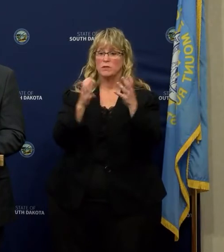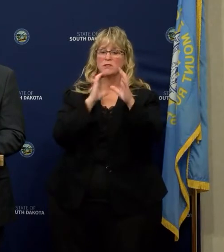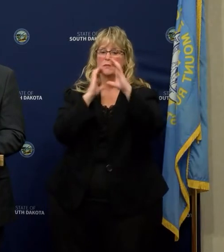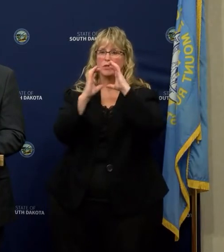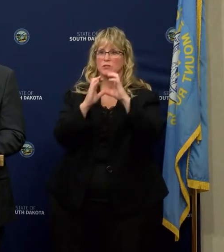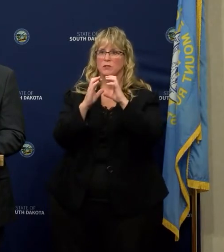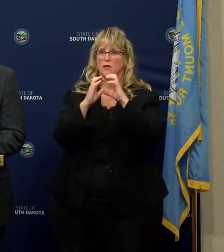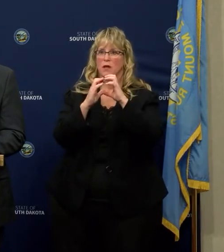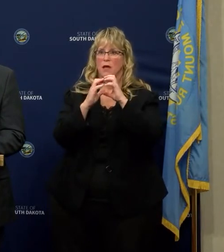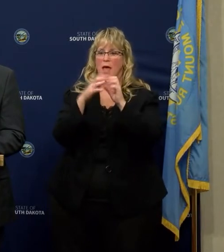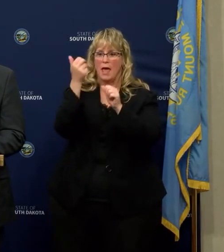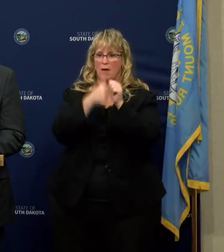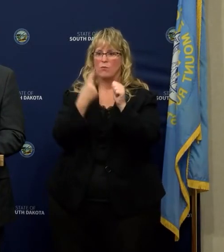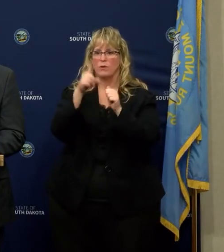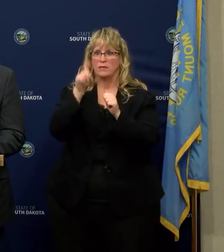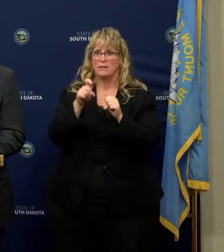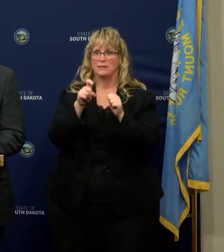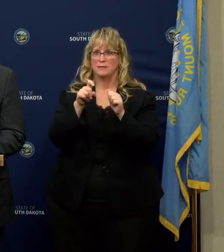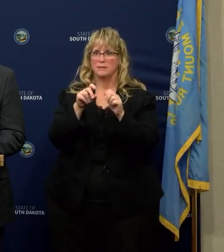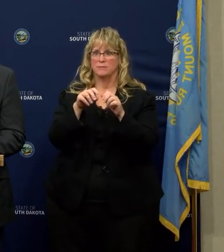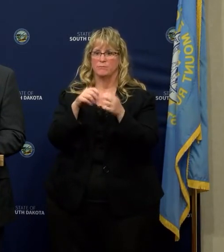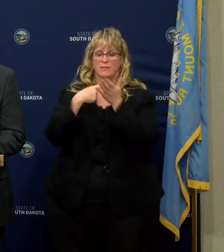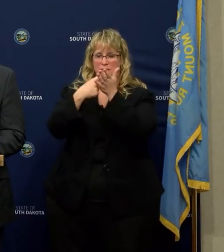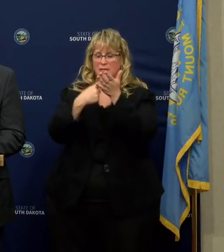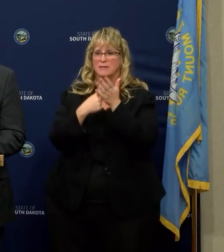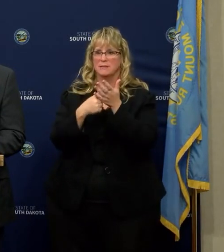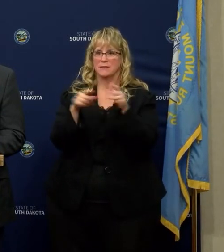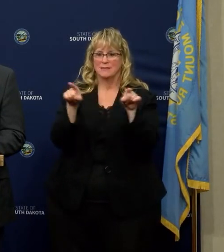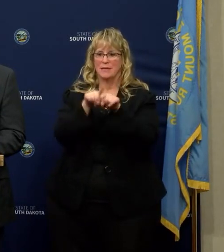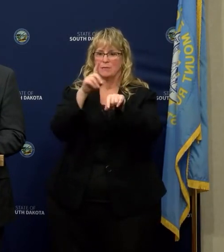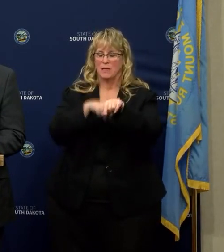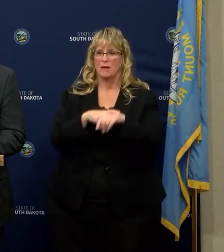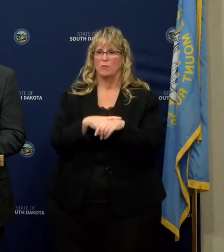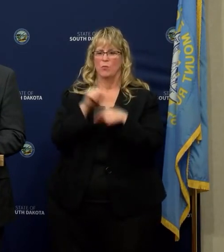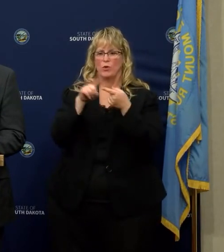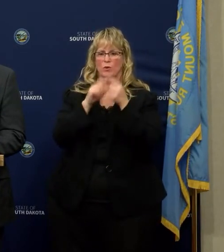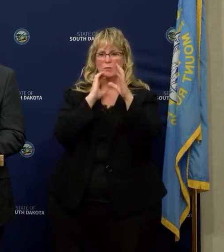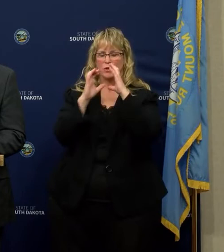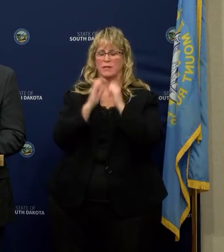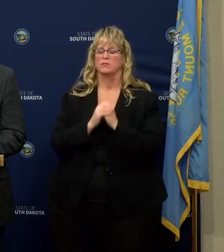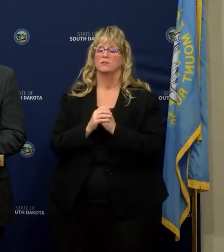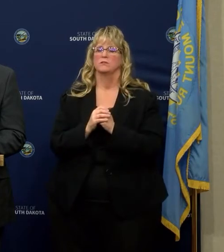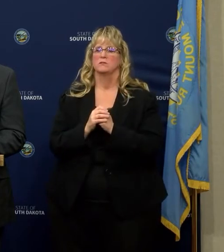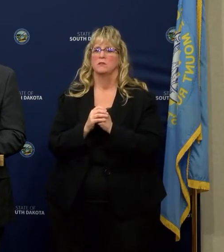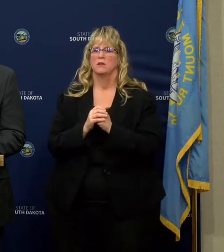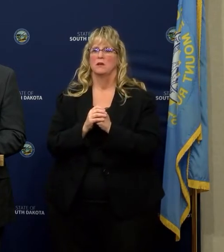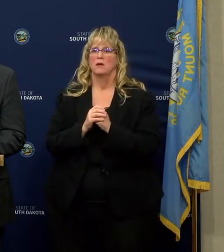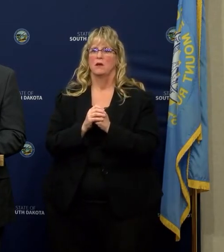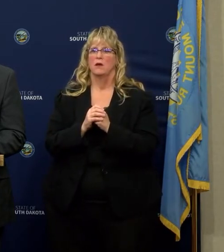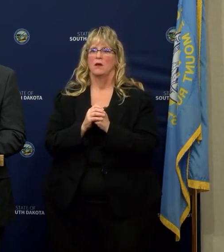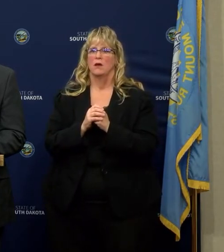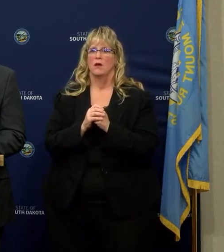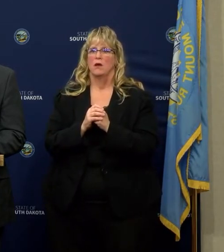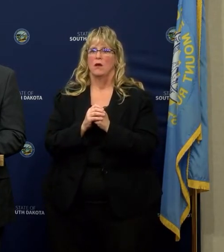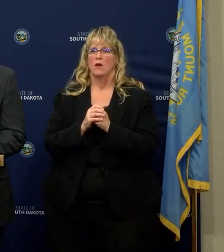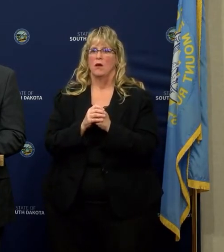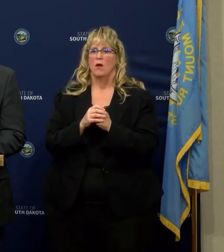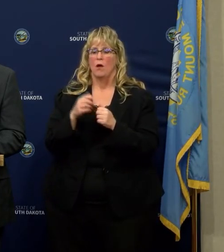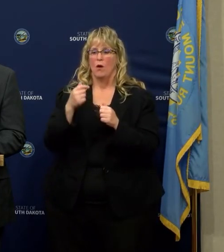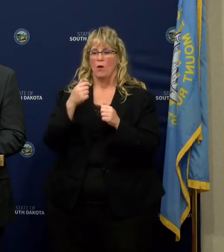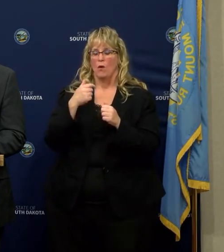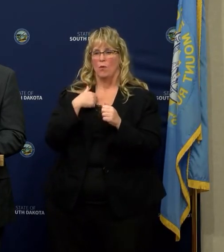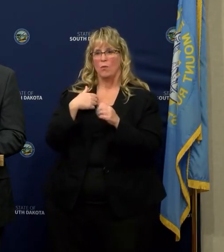Both parties have to be at the table when you communicate, and we have extended our hand on behalf of the governor